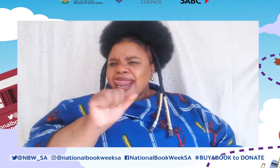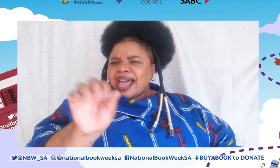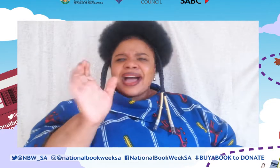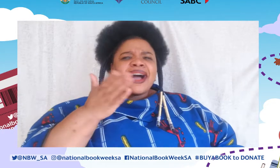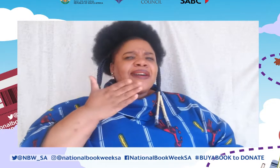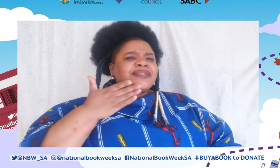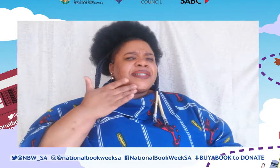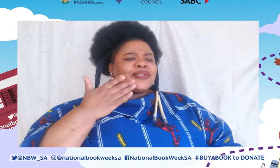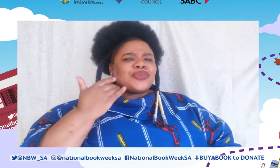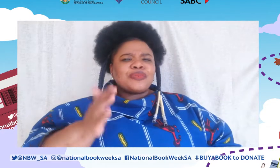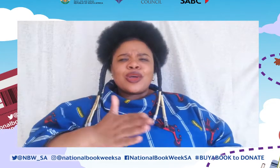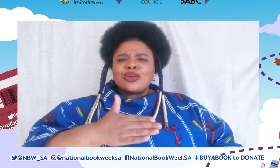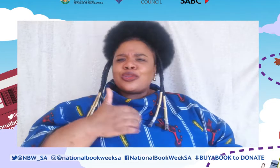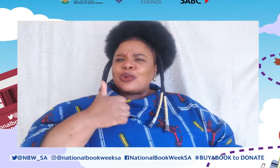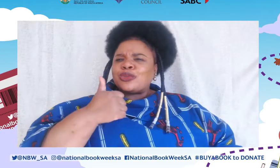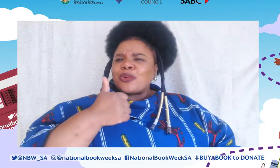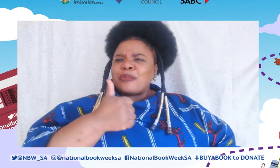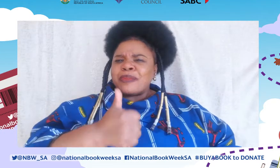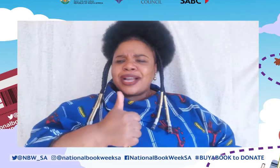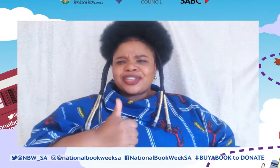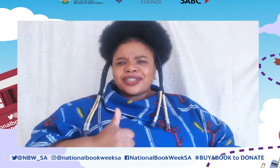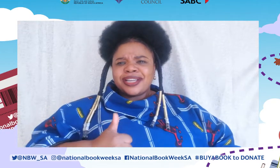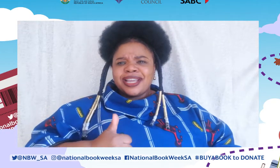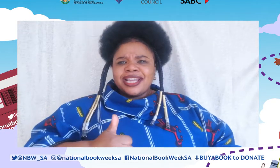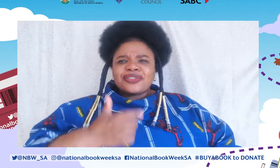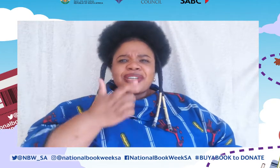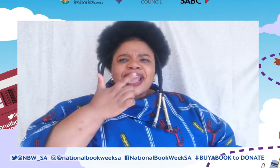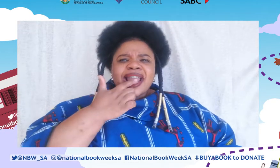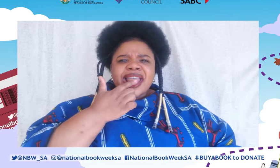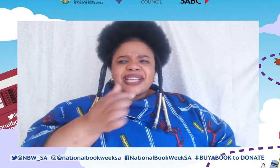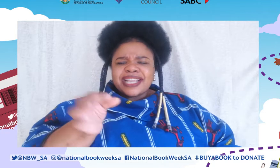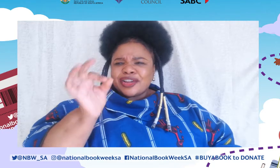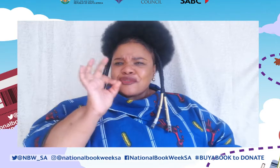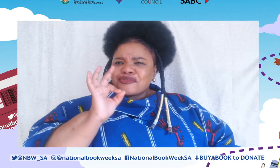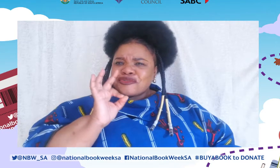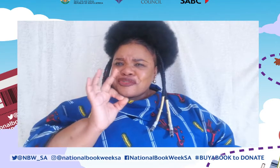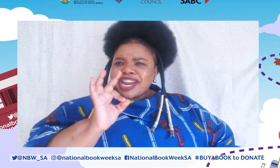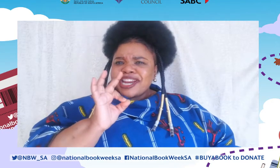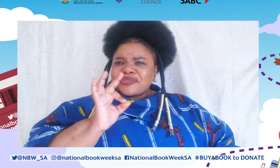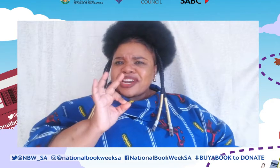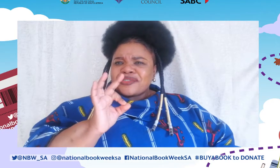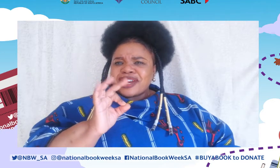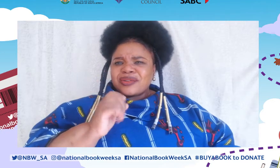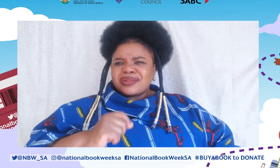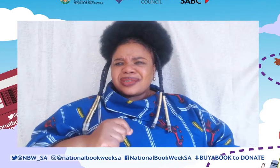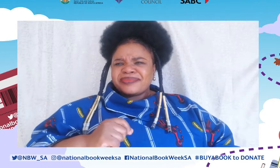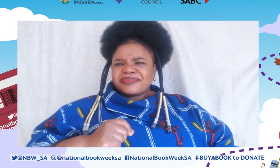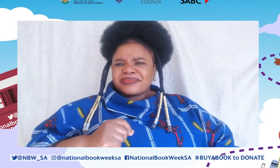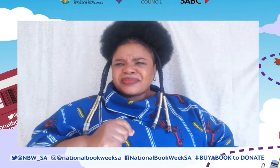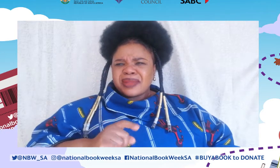he loved this soup so much. He thought it tasted really, really, really